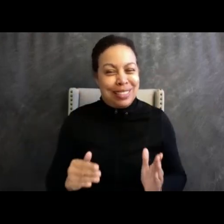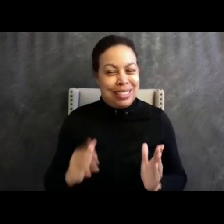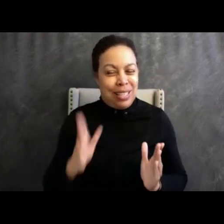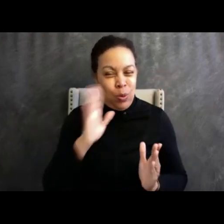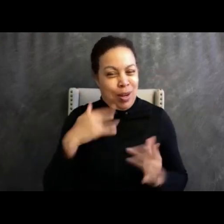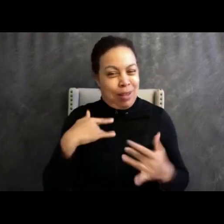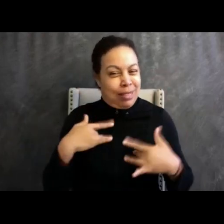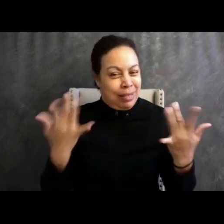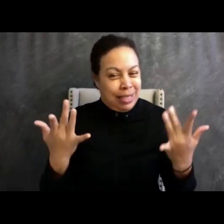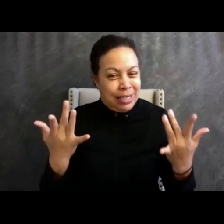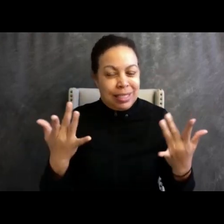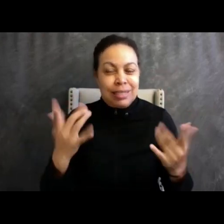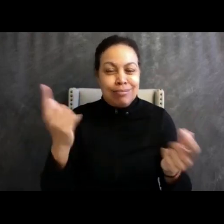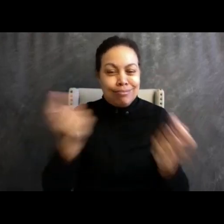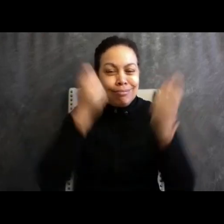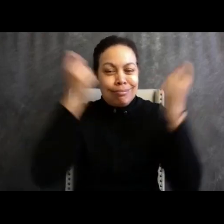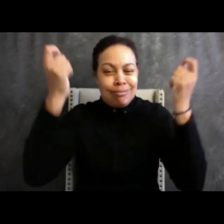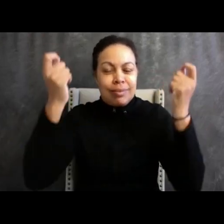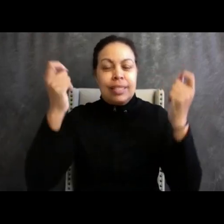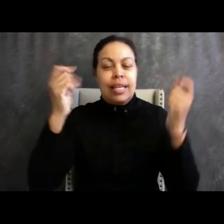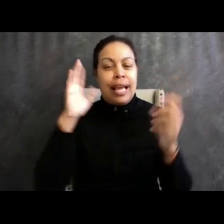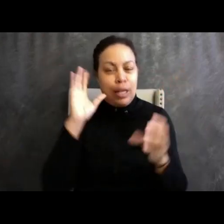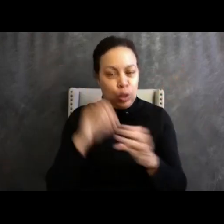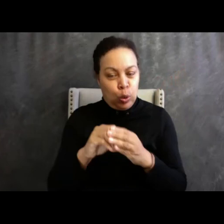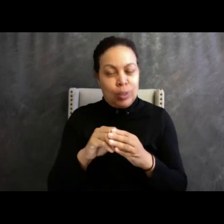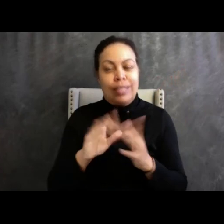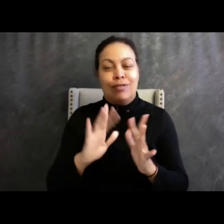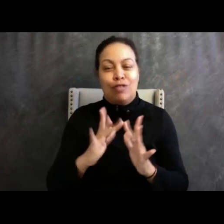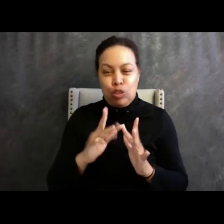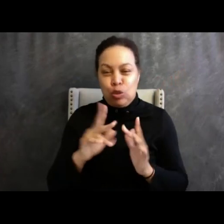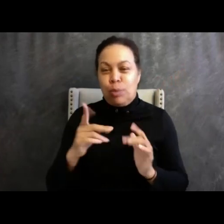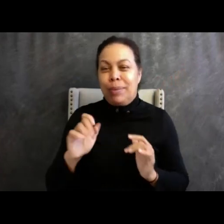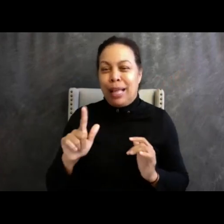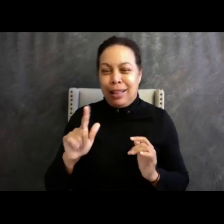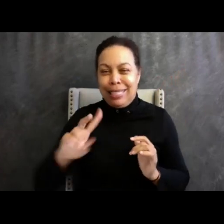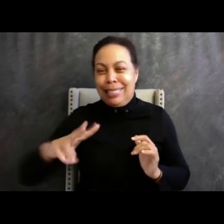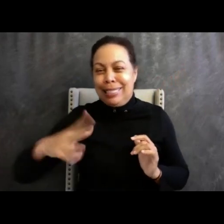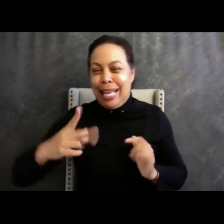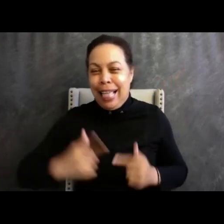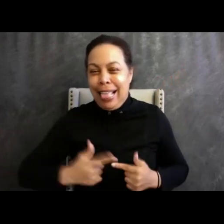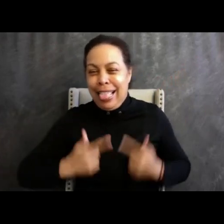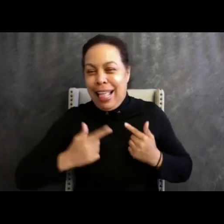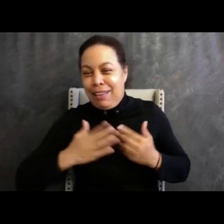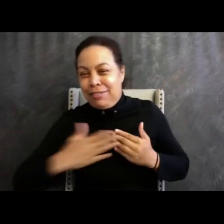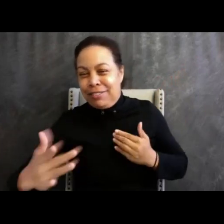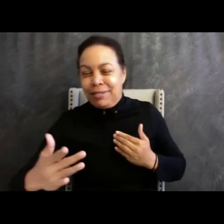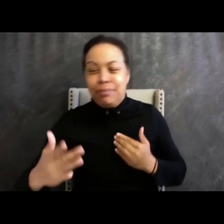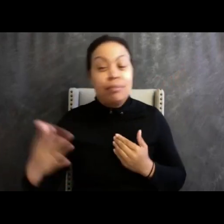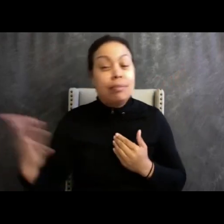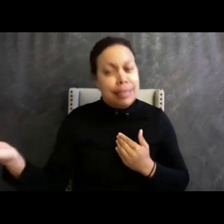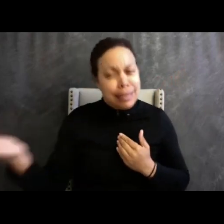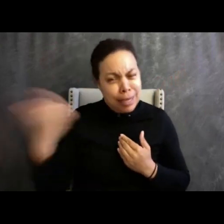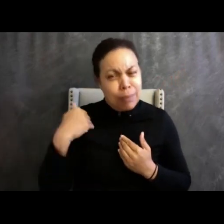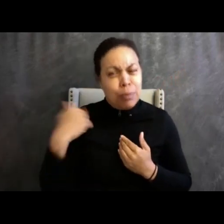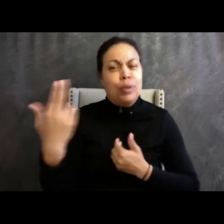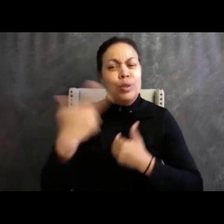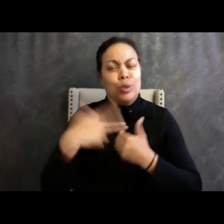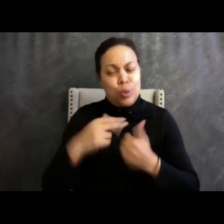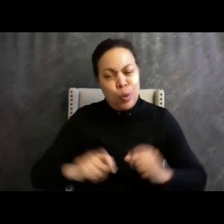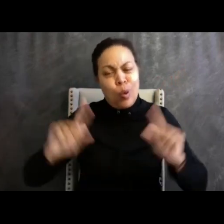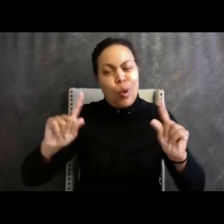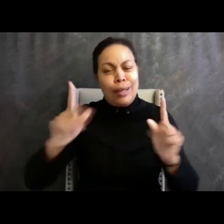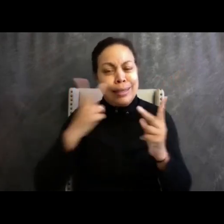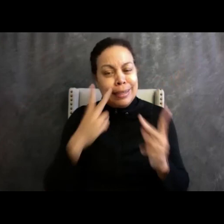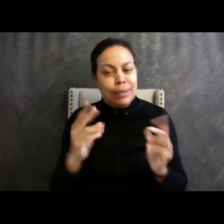Peale in Second Life. So come and check us out, and you can find more information on our website.